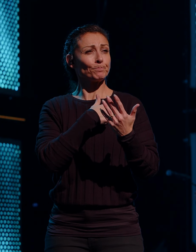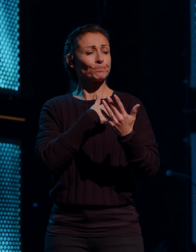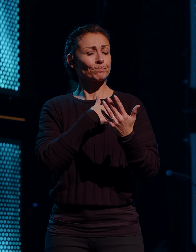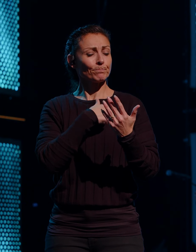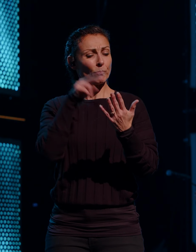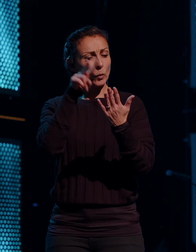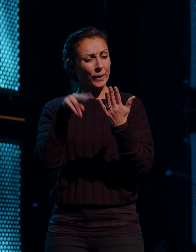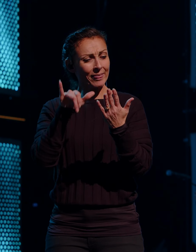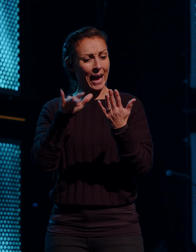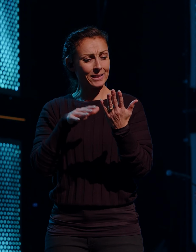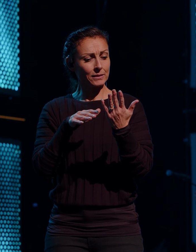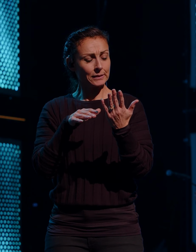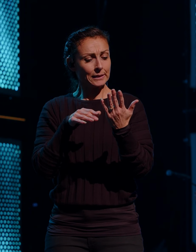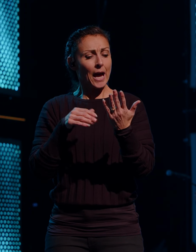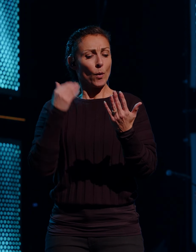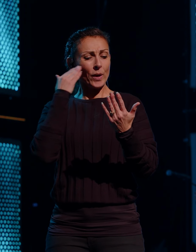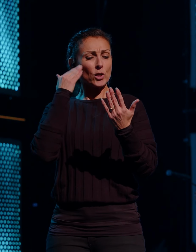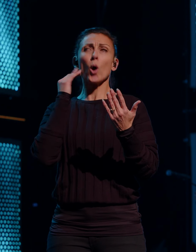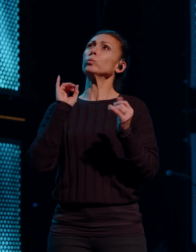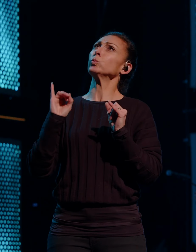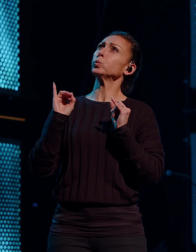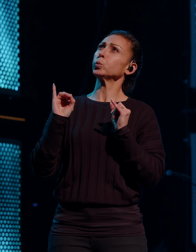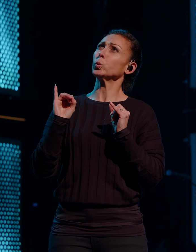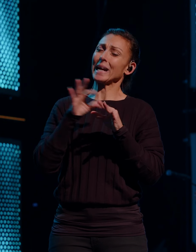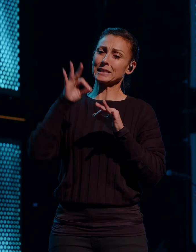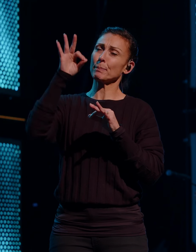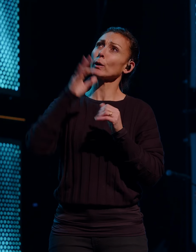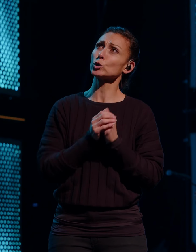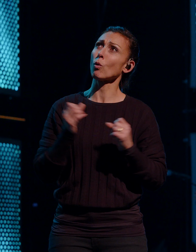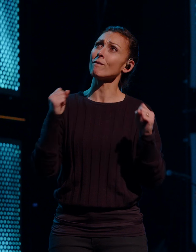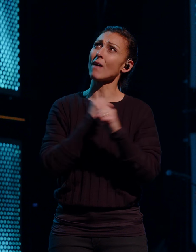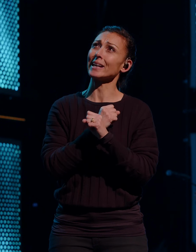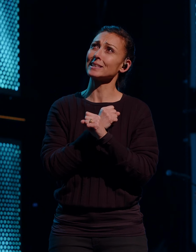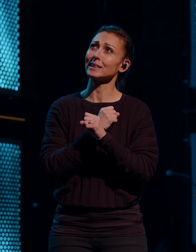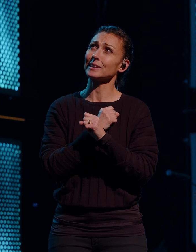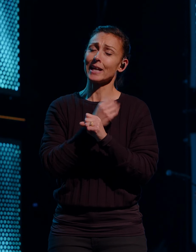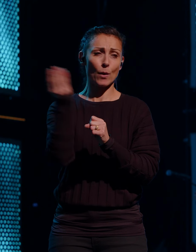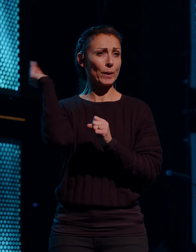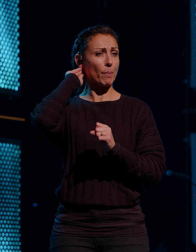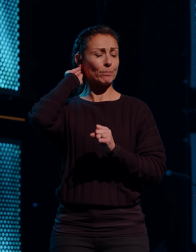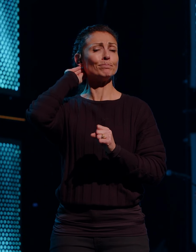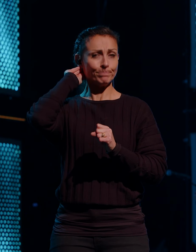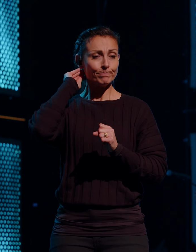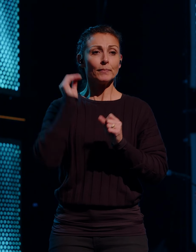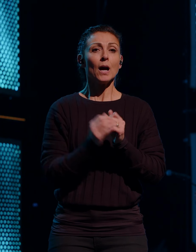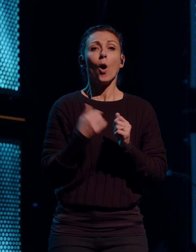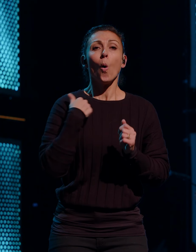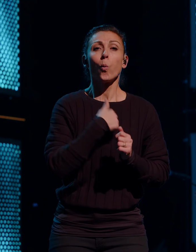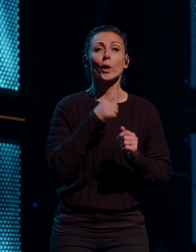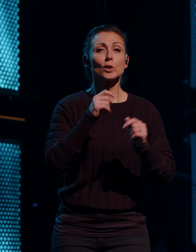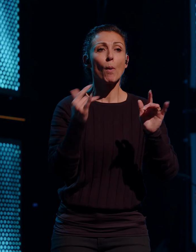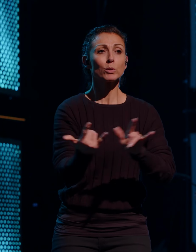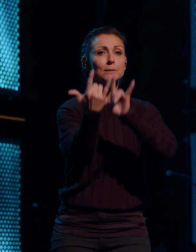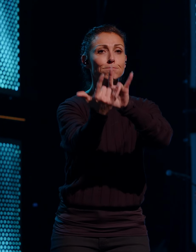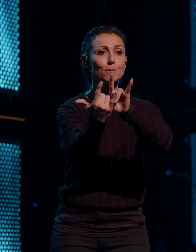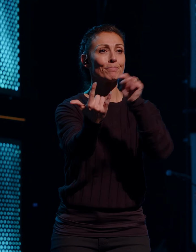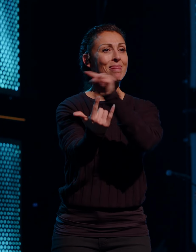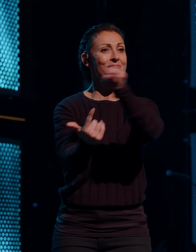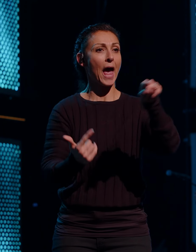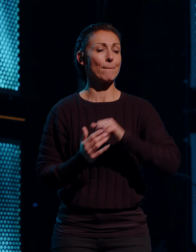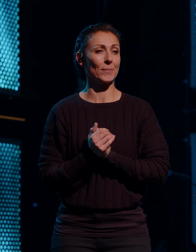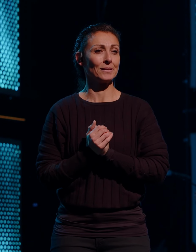be saved. And that's hard. It's a fight. If you feel like you're wrestling at times in your soul,